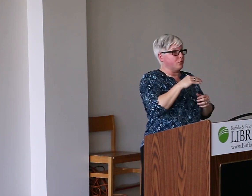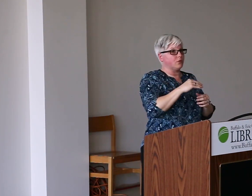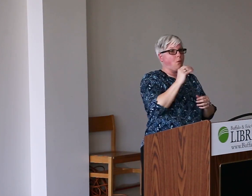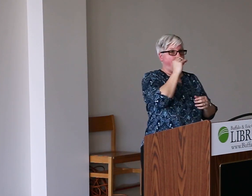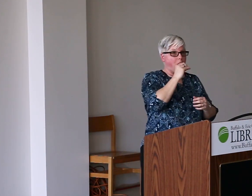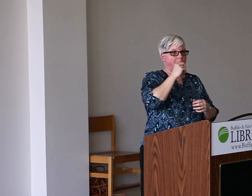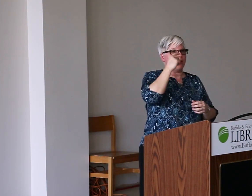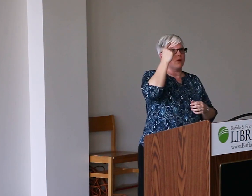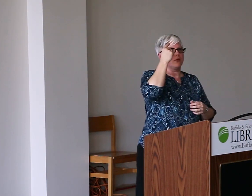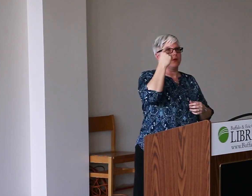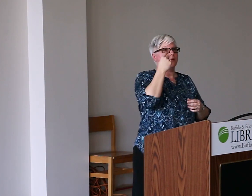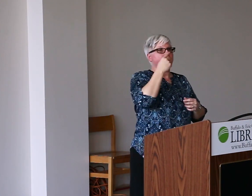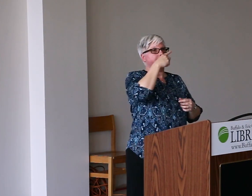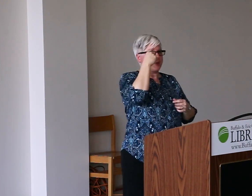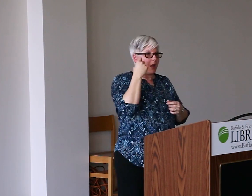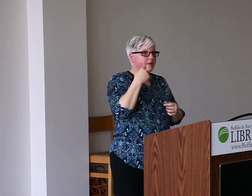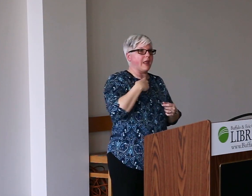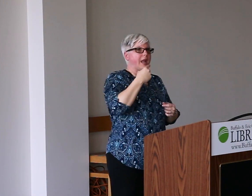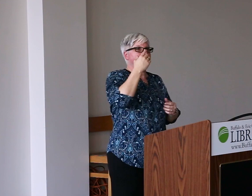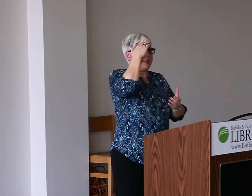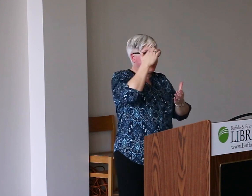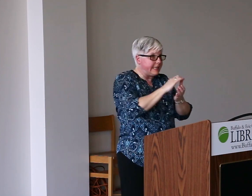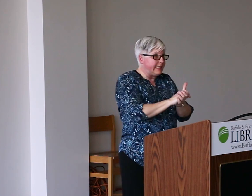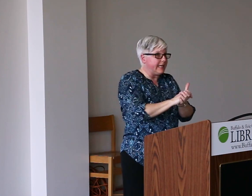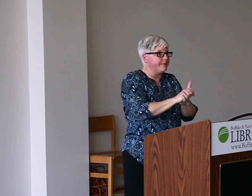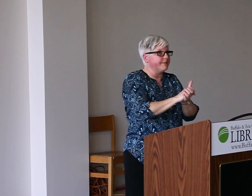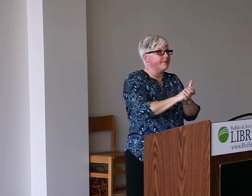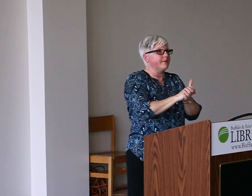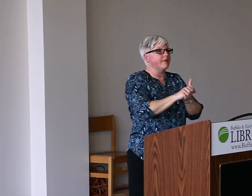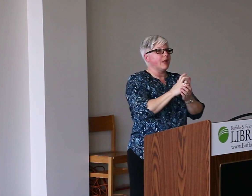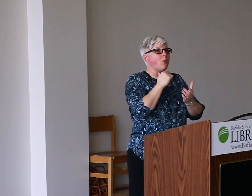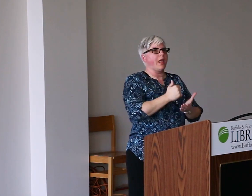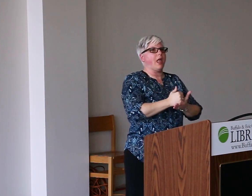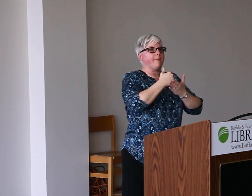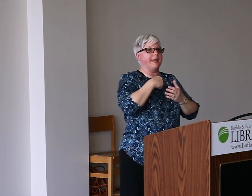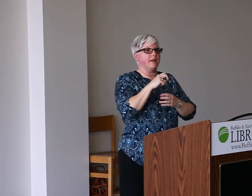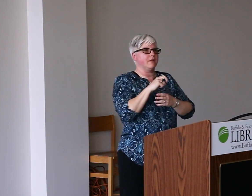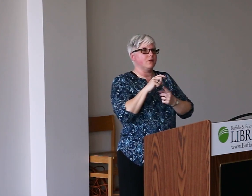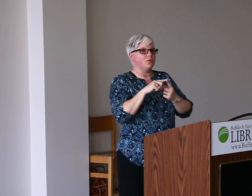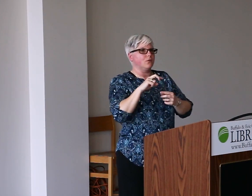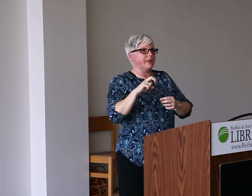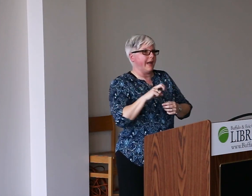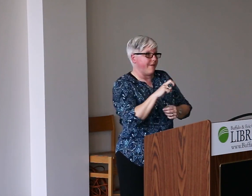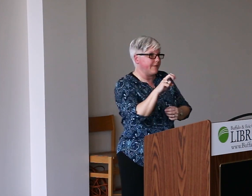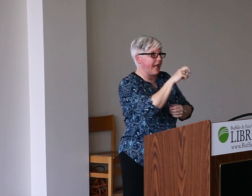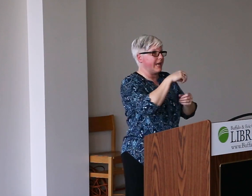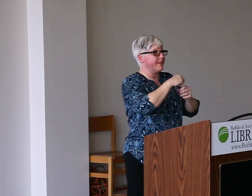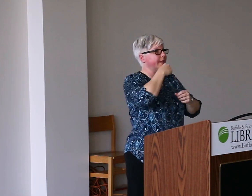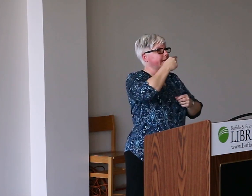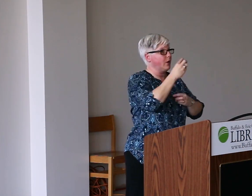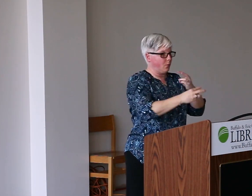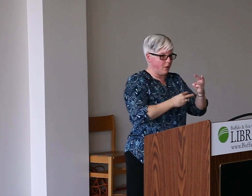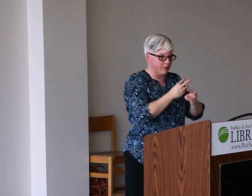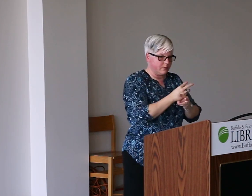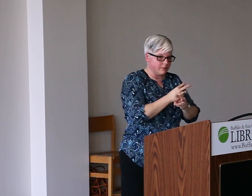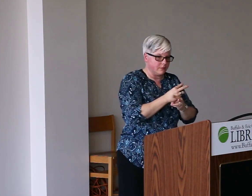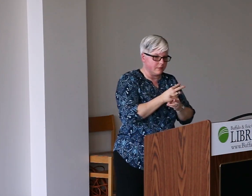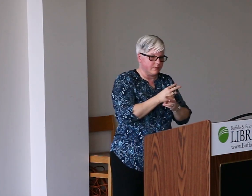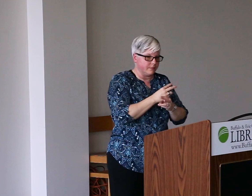My parents chose the oral way because they believed it would help me to navigate through